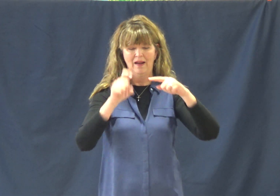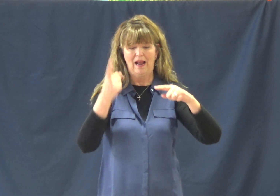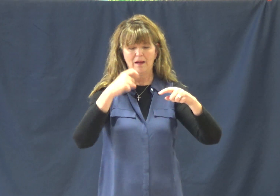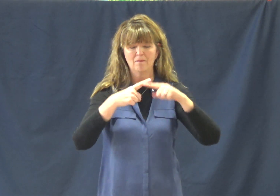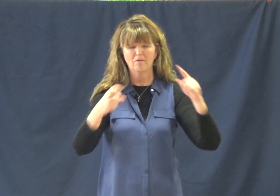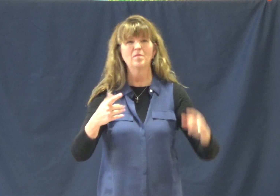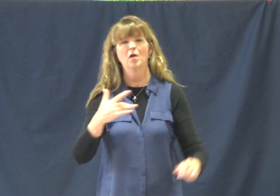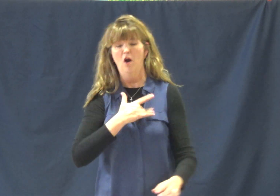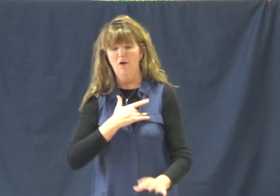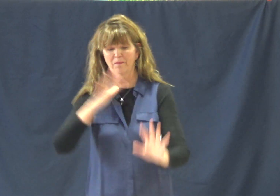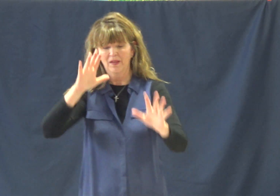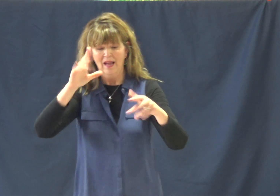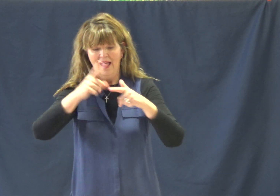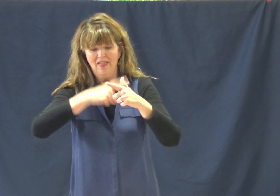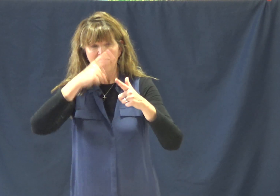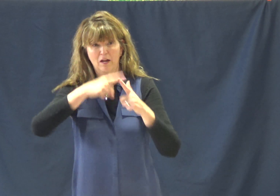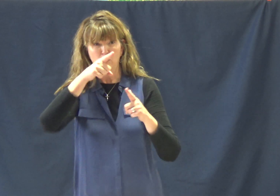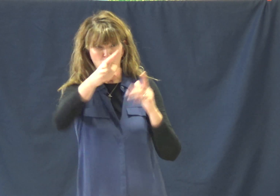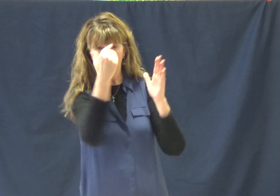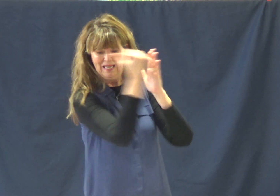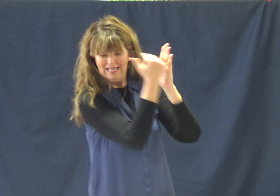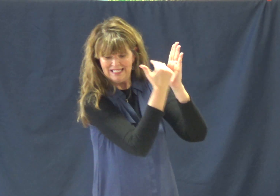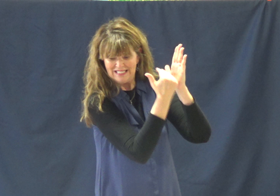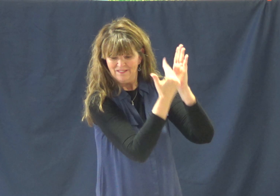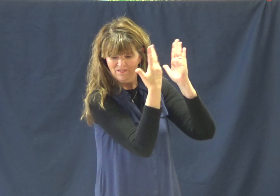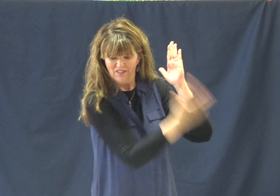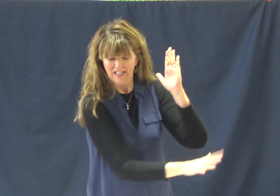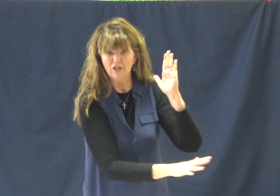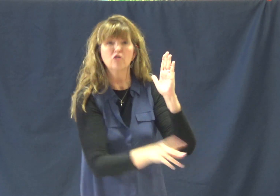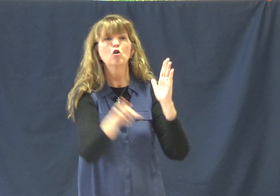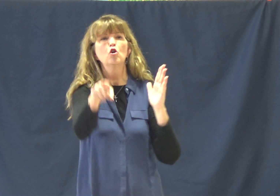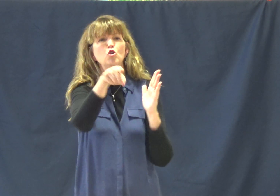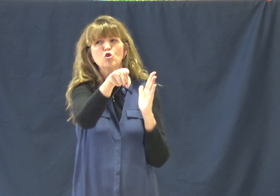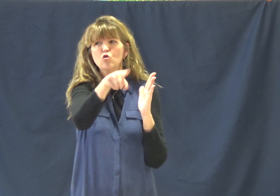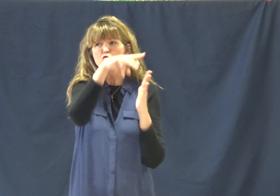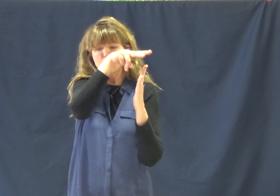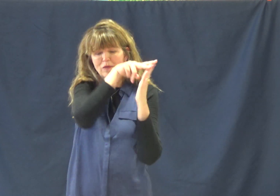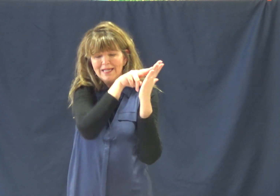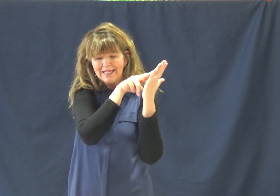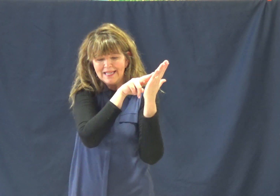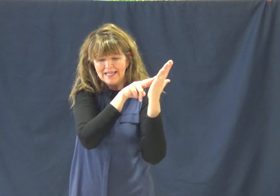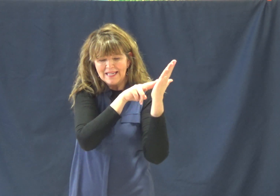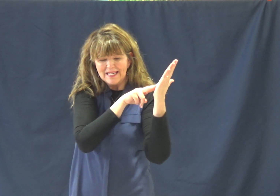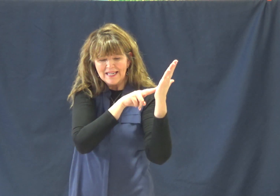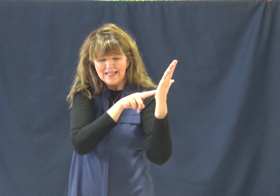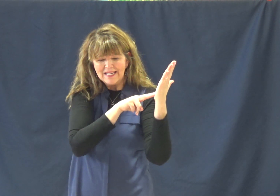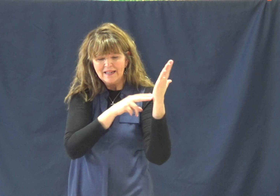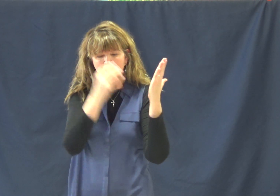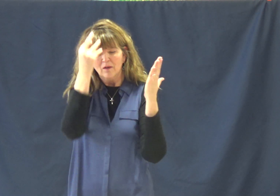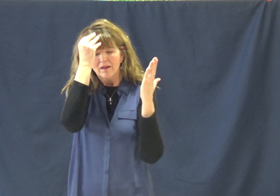We need to be positive and it needs to come from the heart. So now, after you make your list, I want you to reread